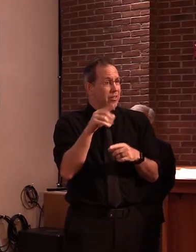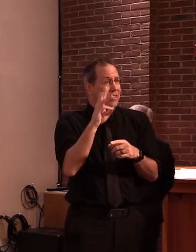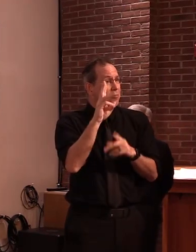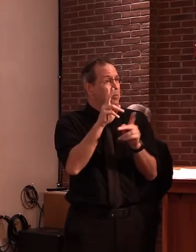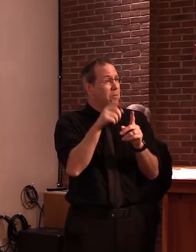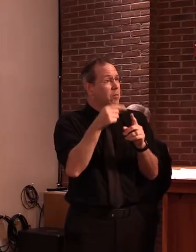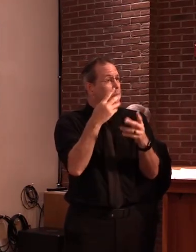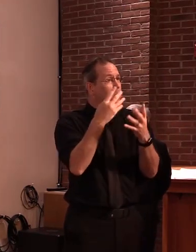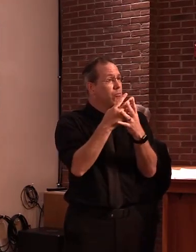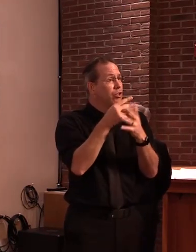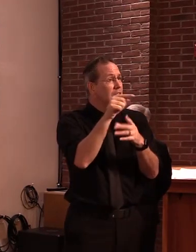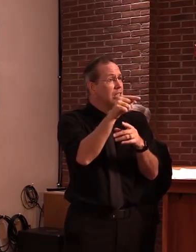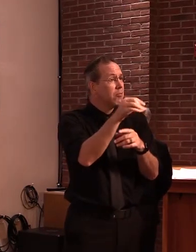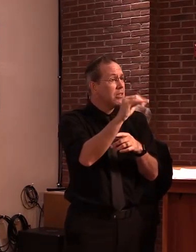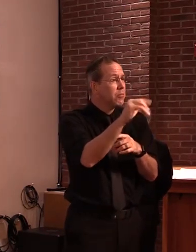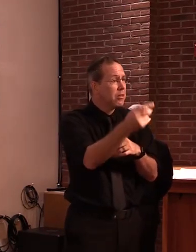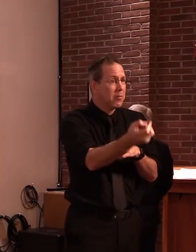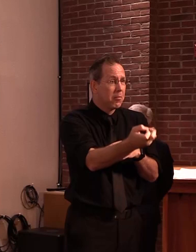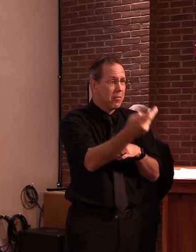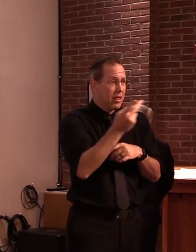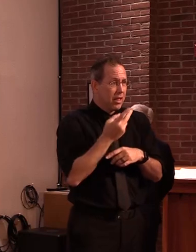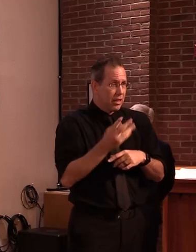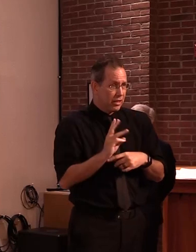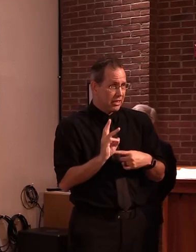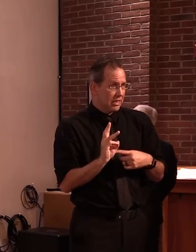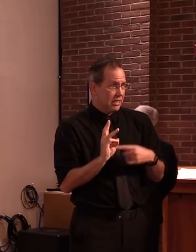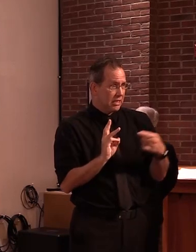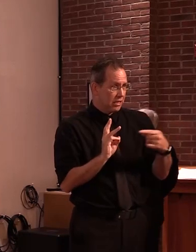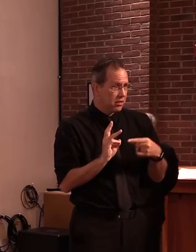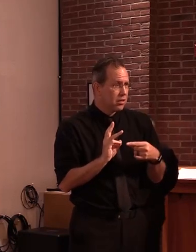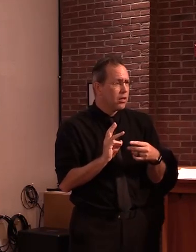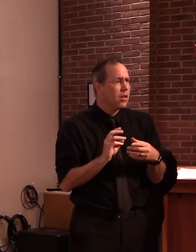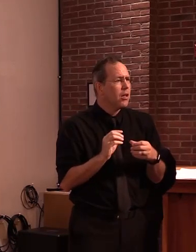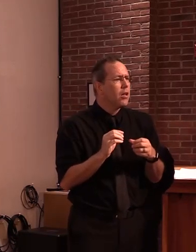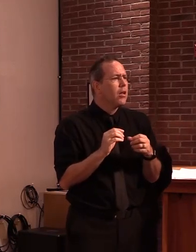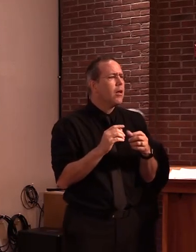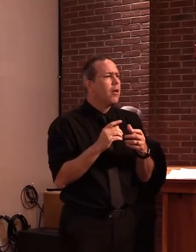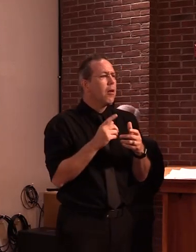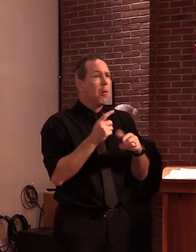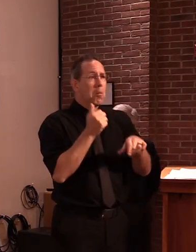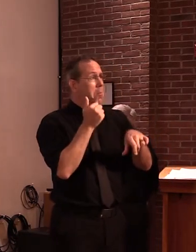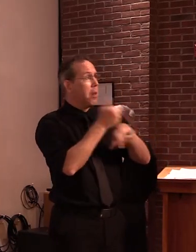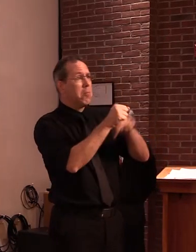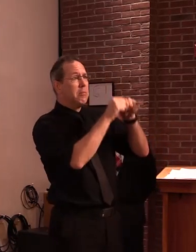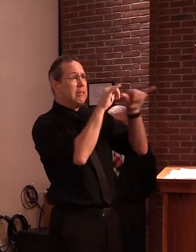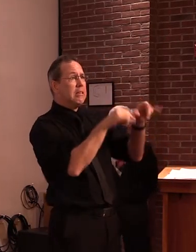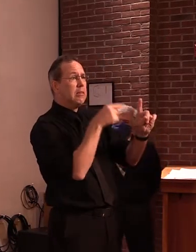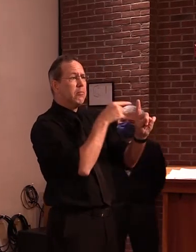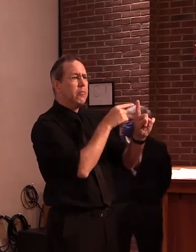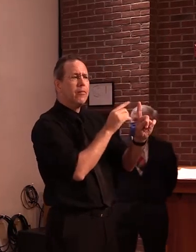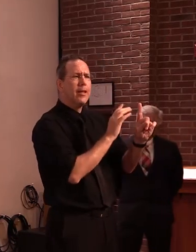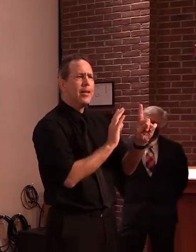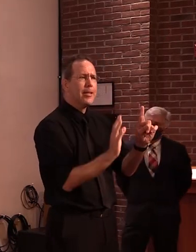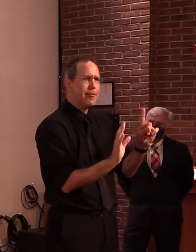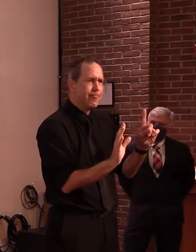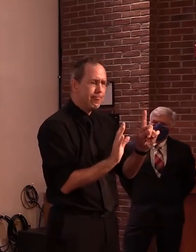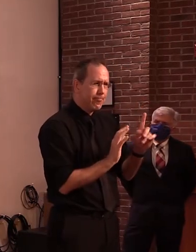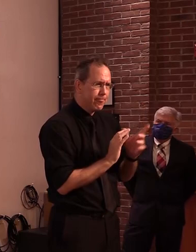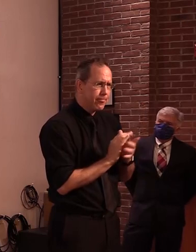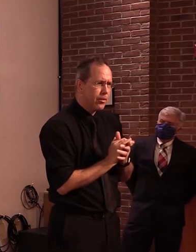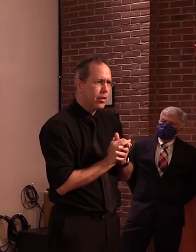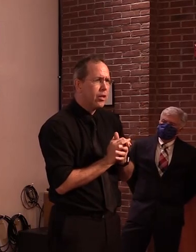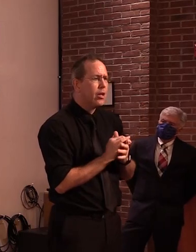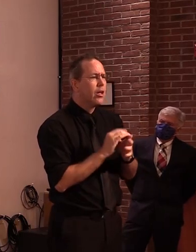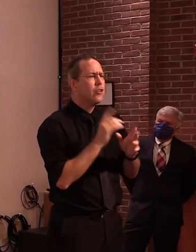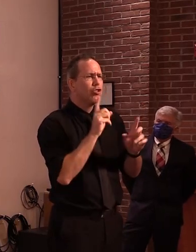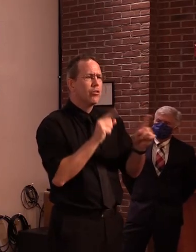system. And I want us to look at it the other way, if I could, the success of a system, because not only do we